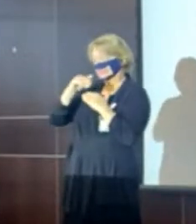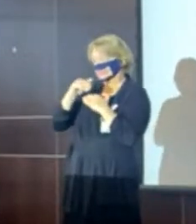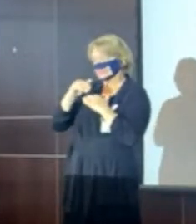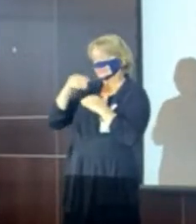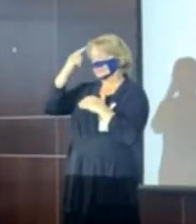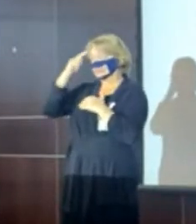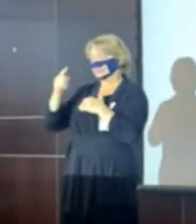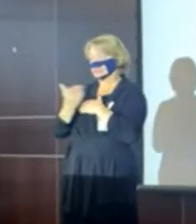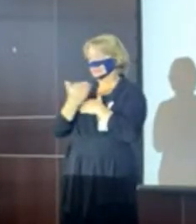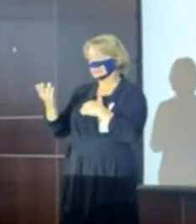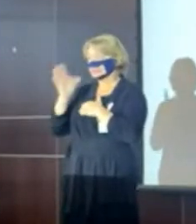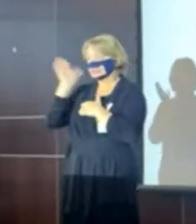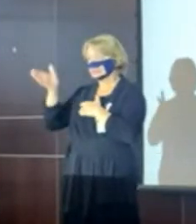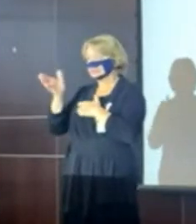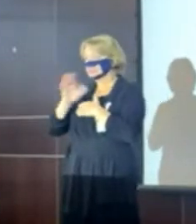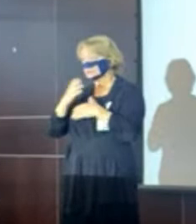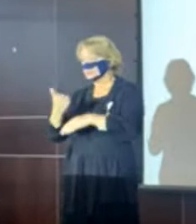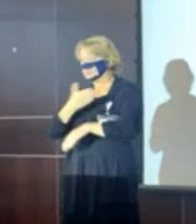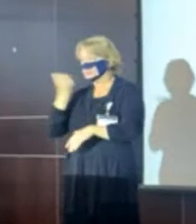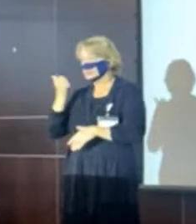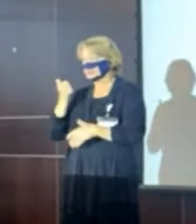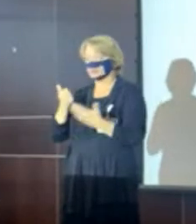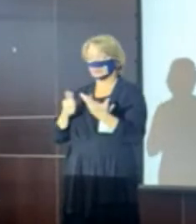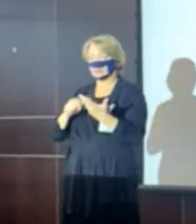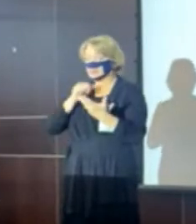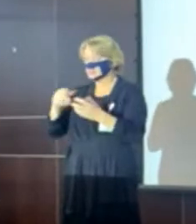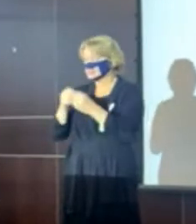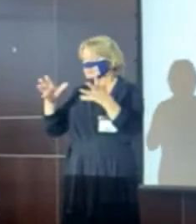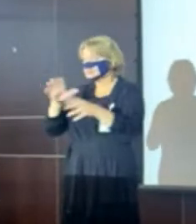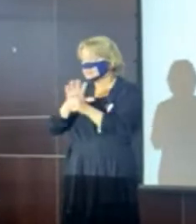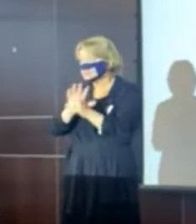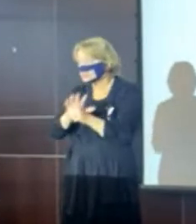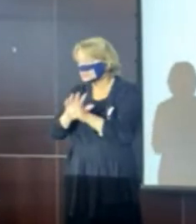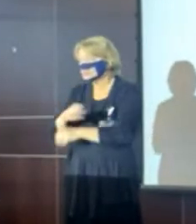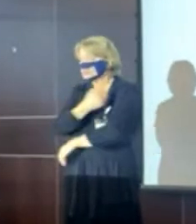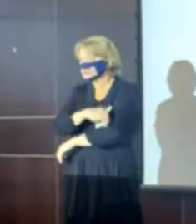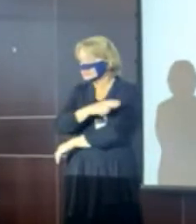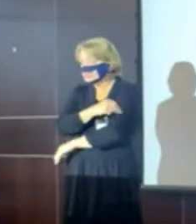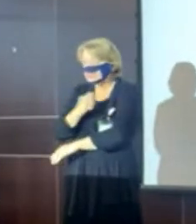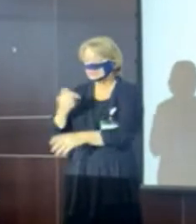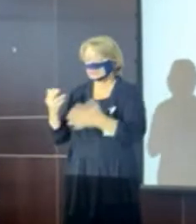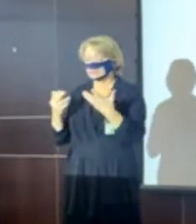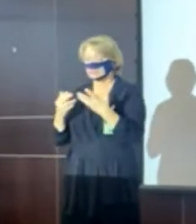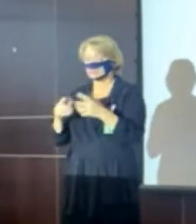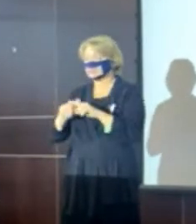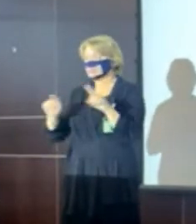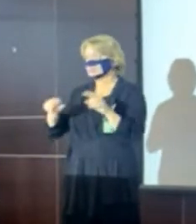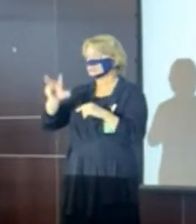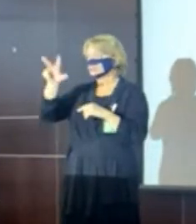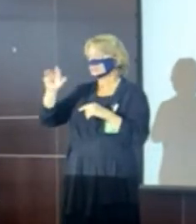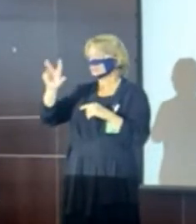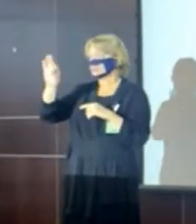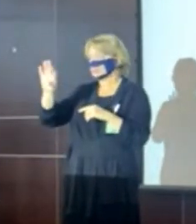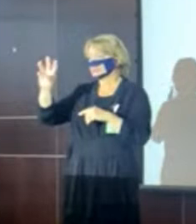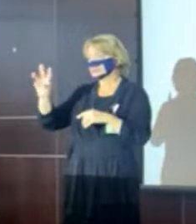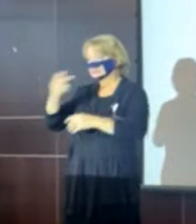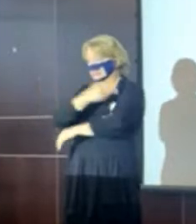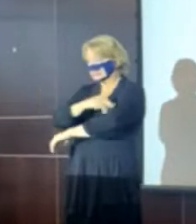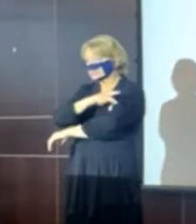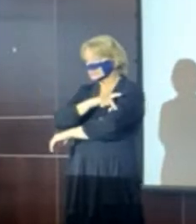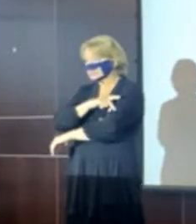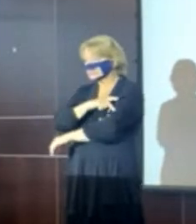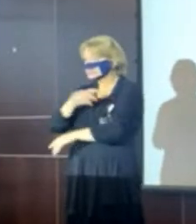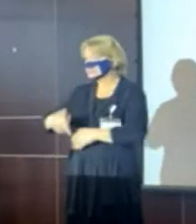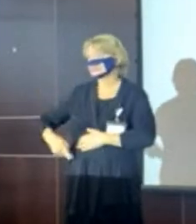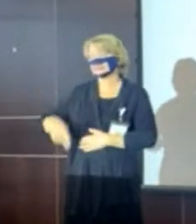and there's not going to be, as much pressure on hospitals moving forward, but 396 patients is still